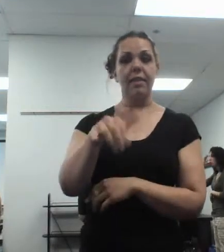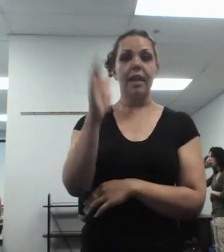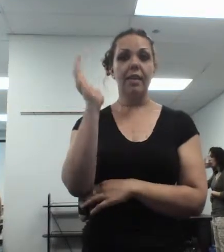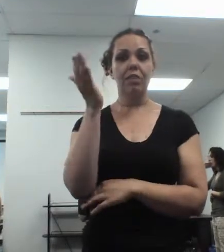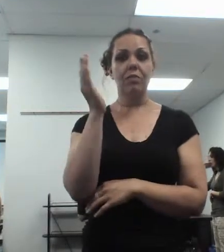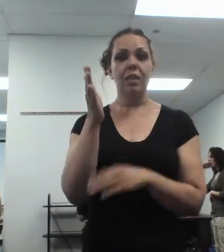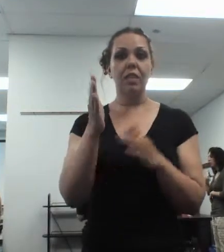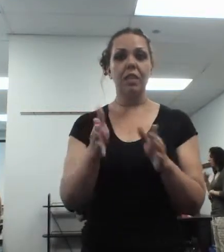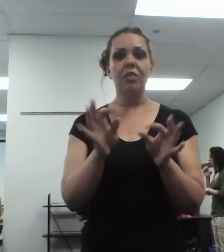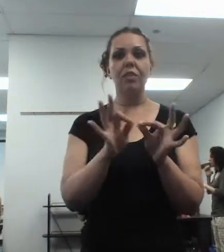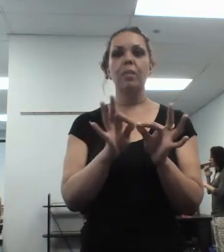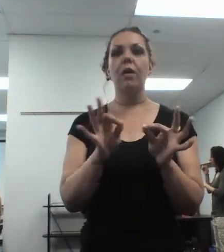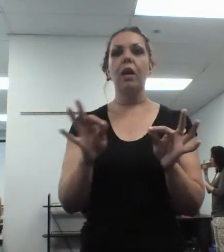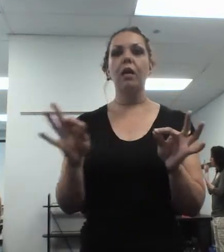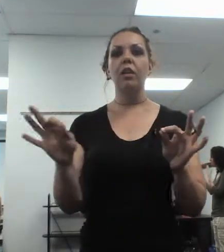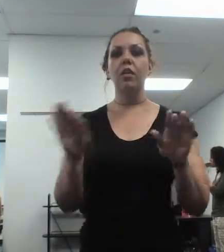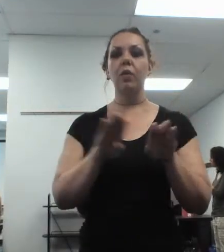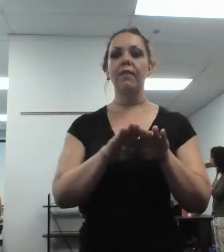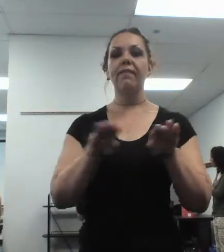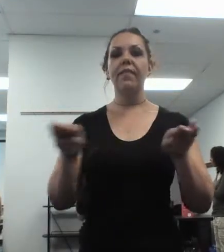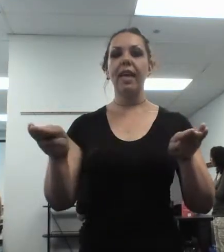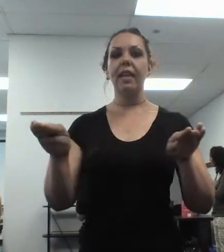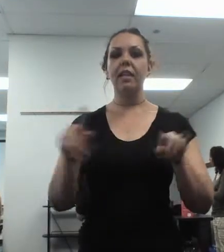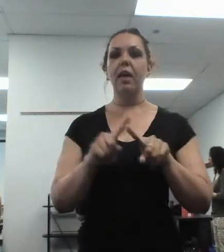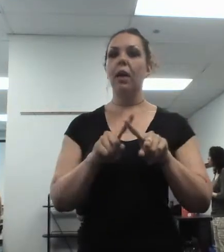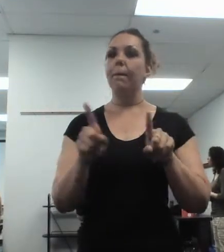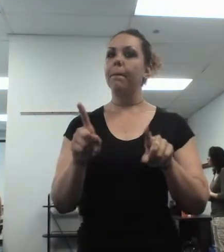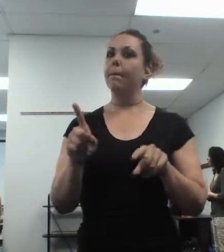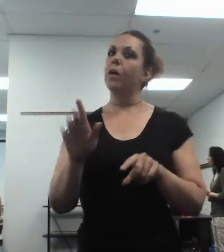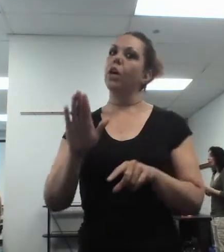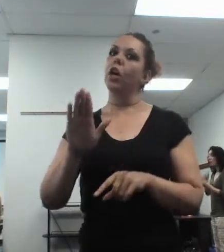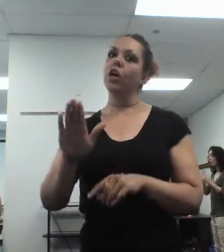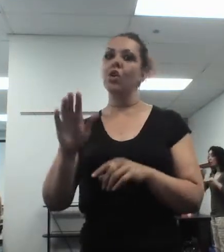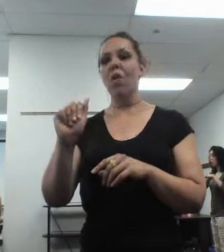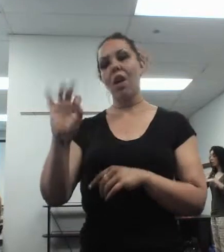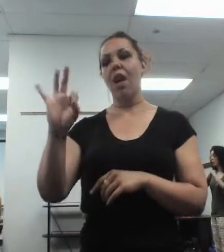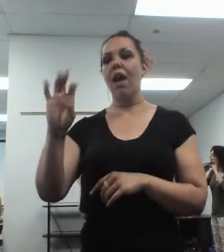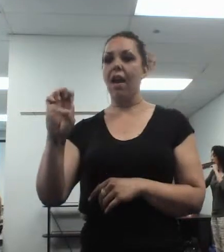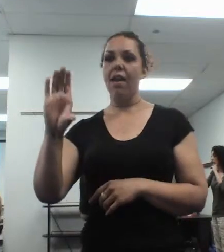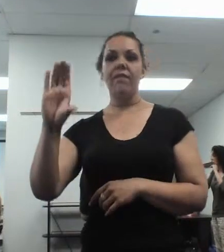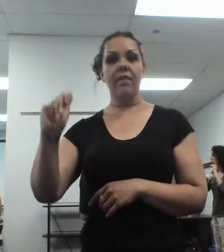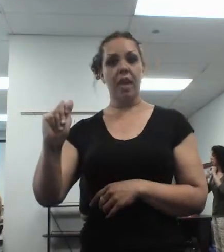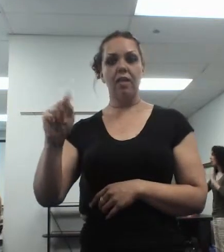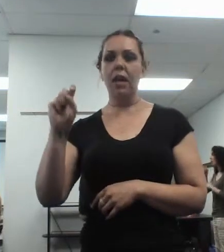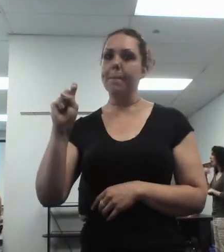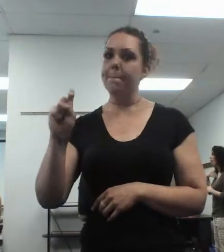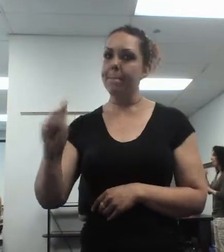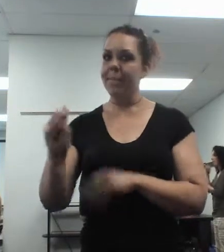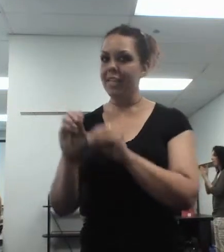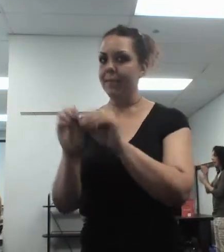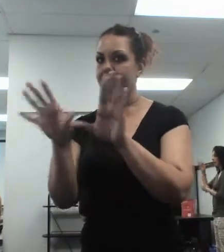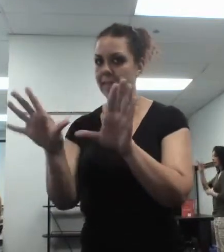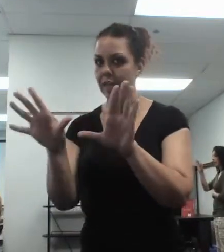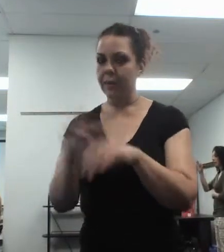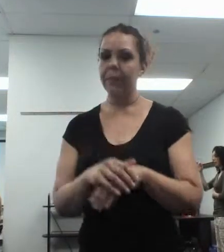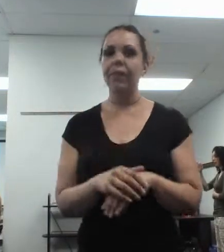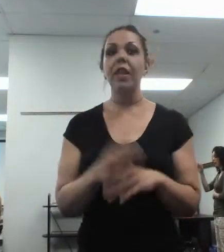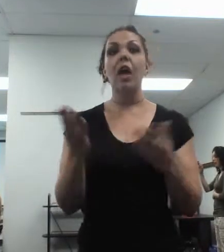you better have all that affect coming out in your interpretation. Because what I'm saying in English,